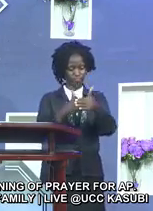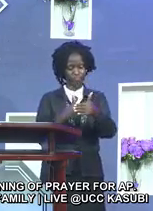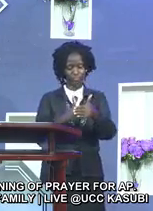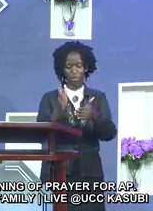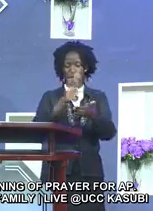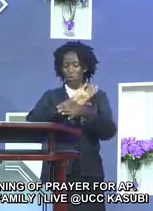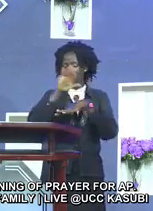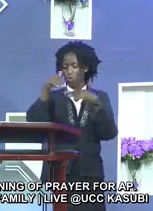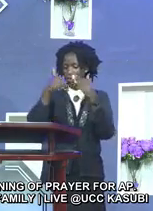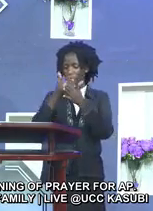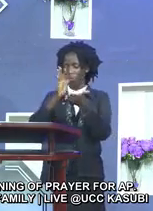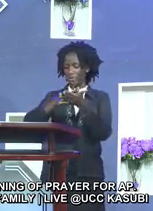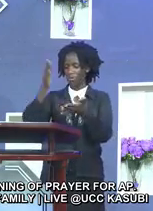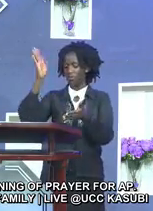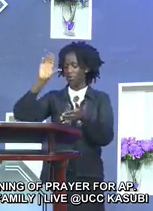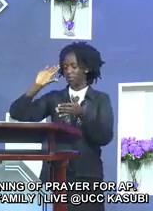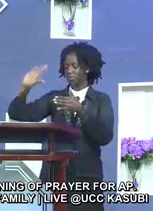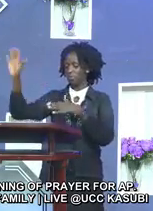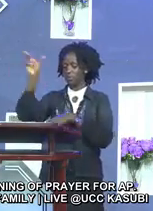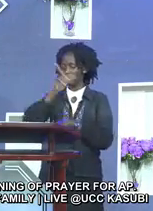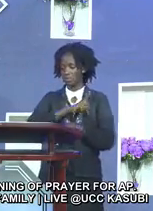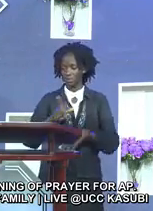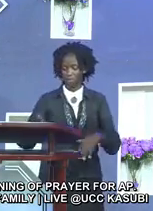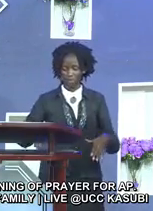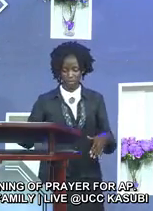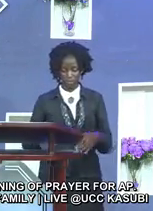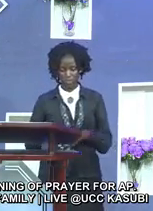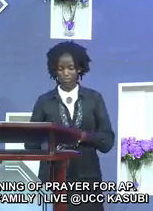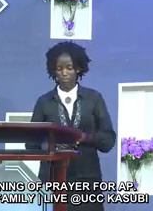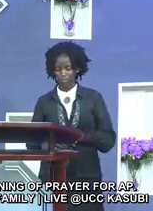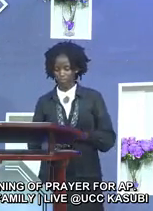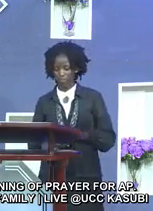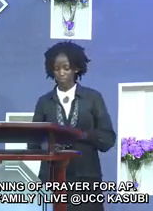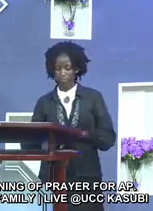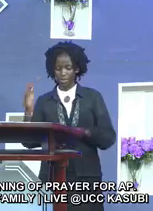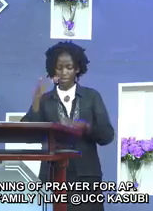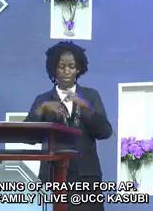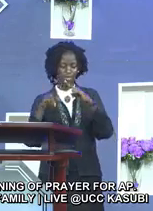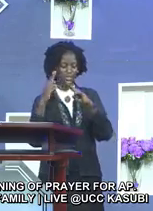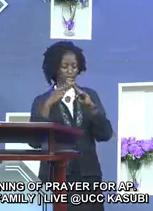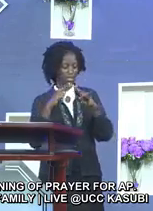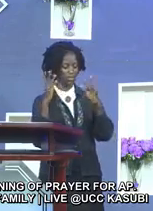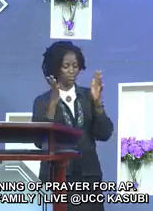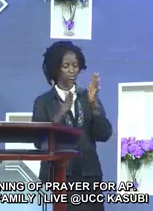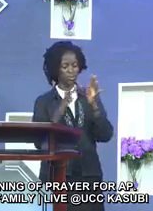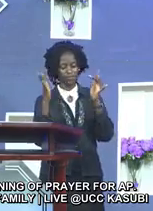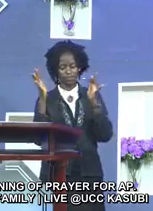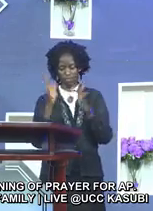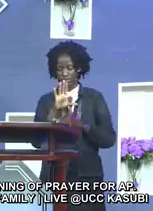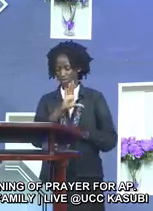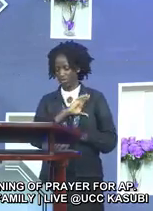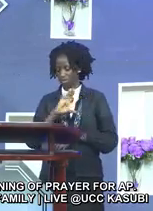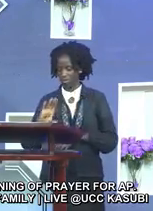ekitiibwa kyonna kinaabeeranga kikyomukama mu linnya erya Yesu